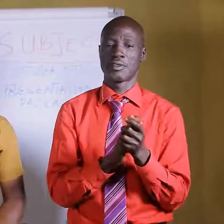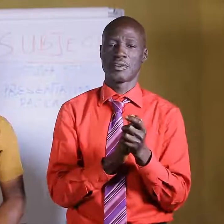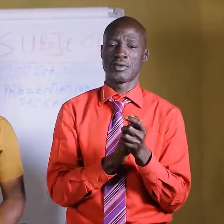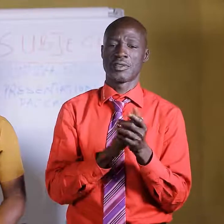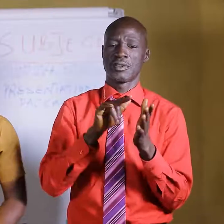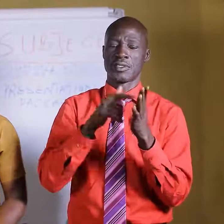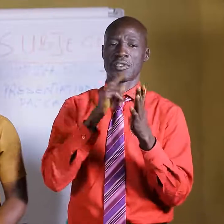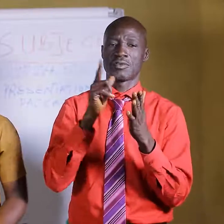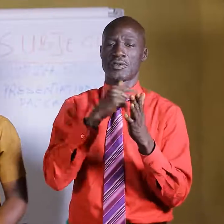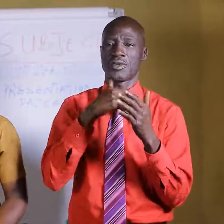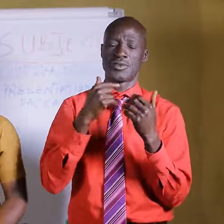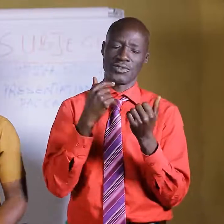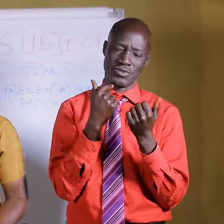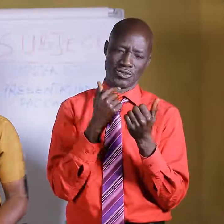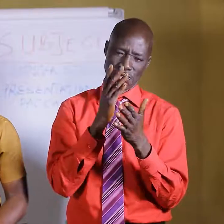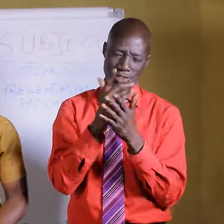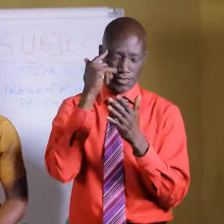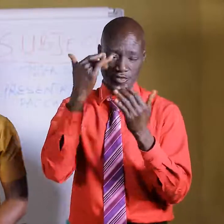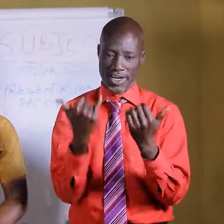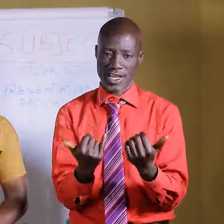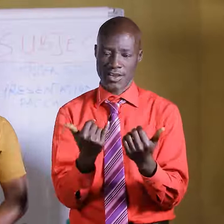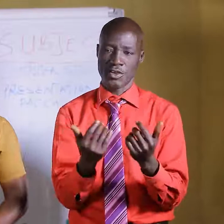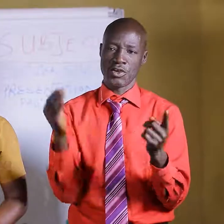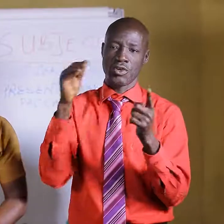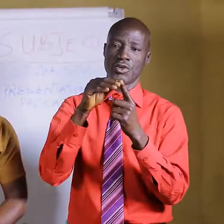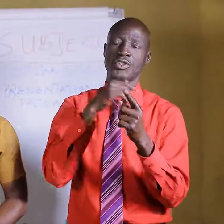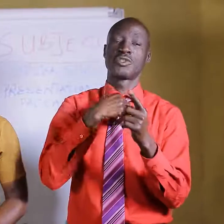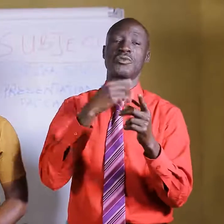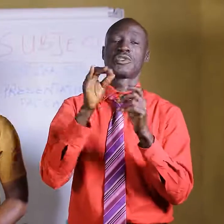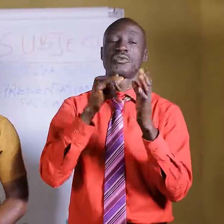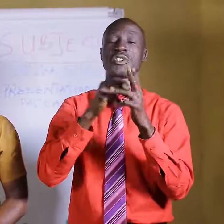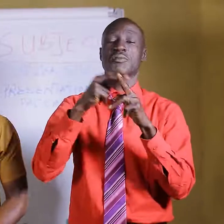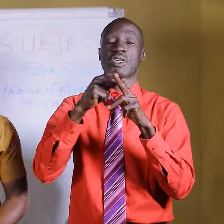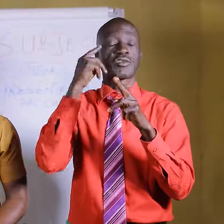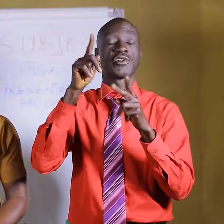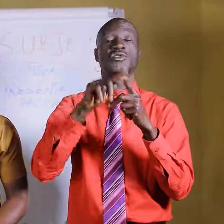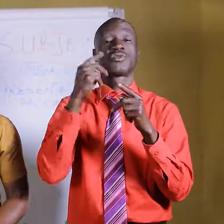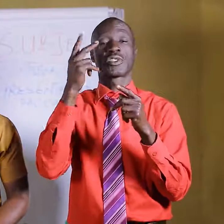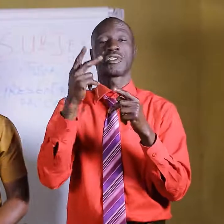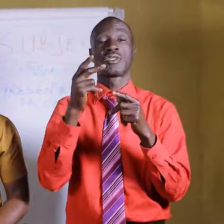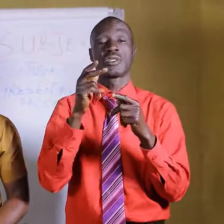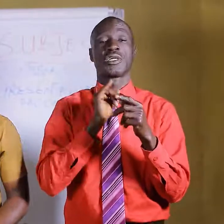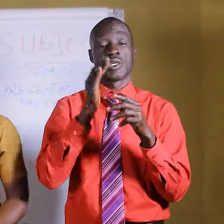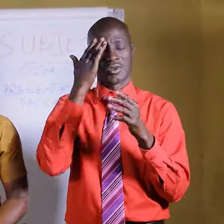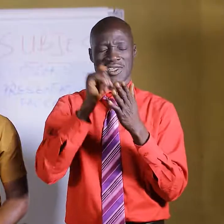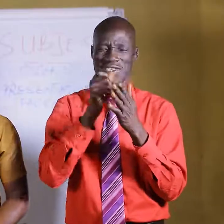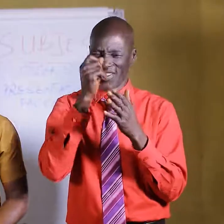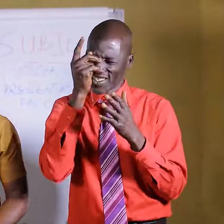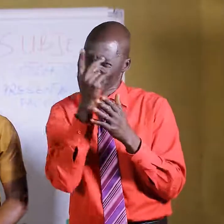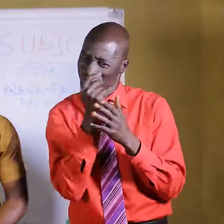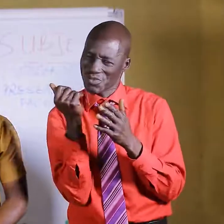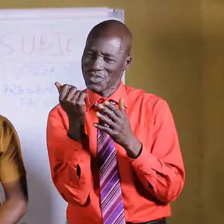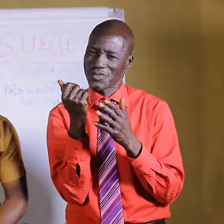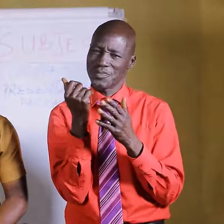this is where we're going to be drawing our curtain today on presentation package. I believe you have learned a lot. In summary, what